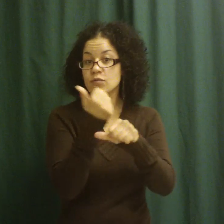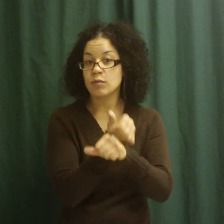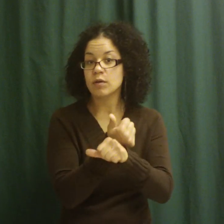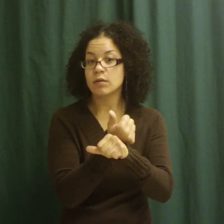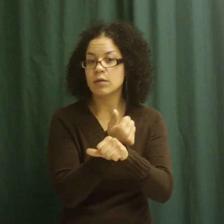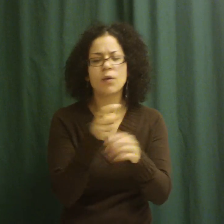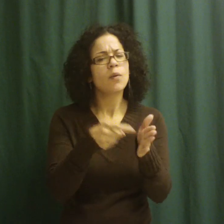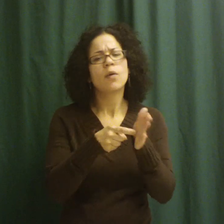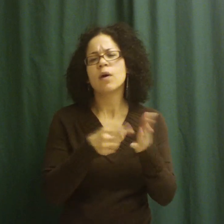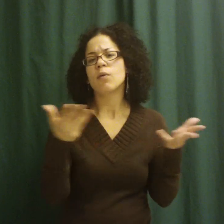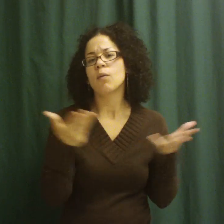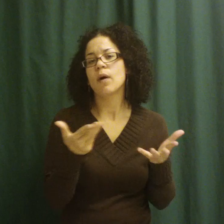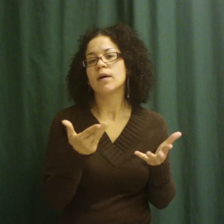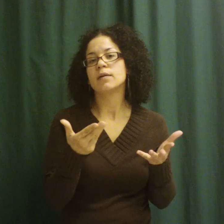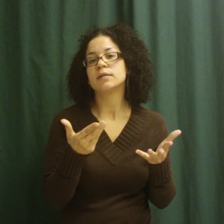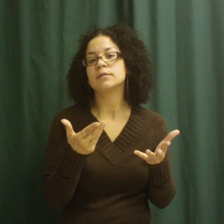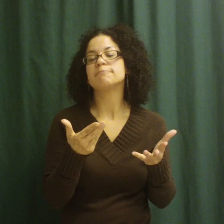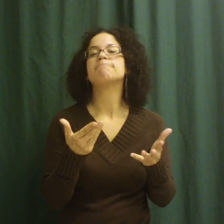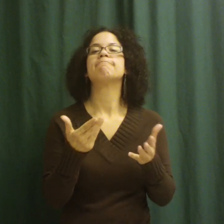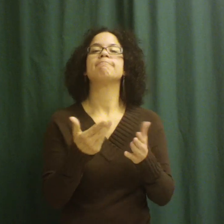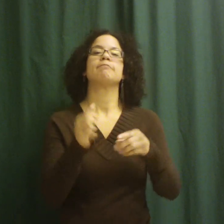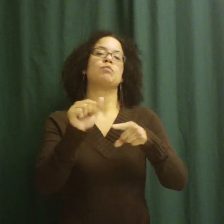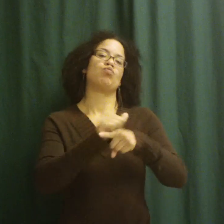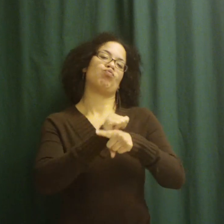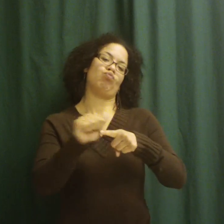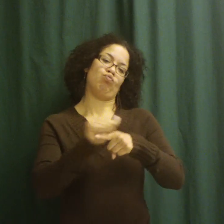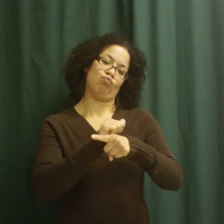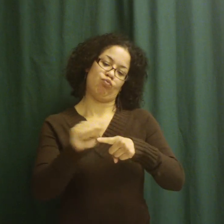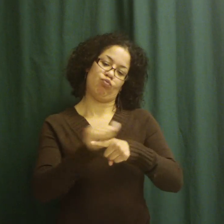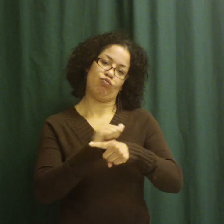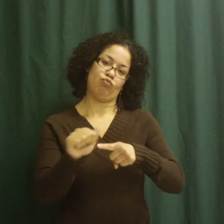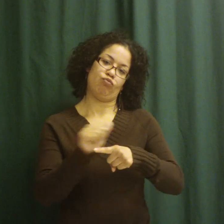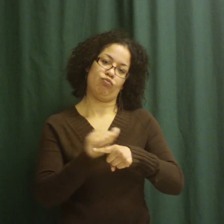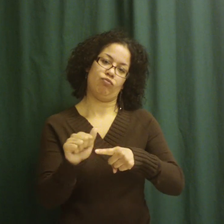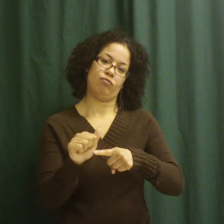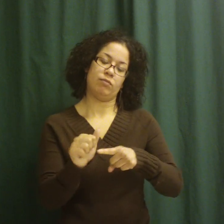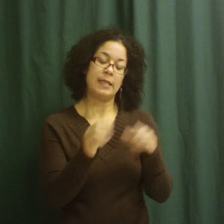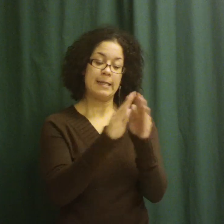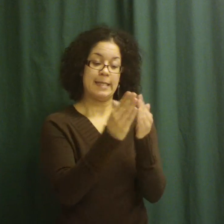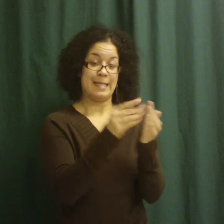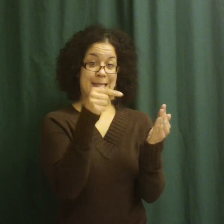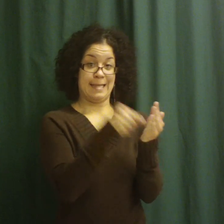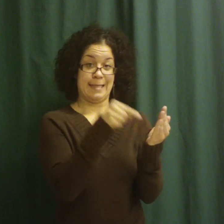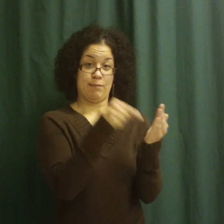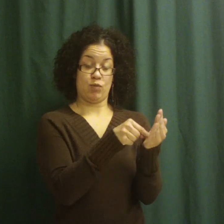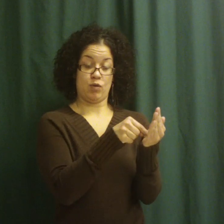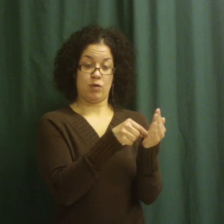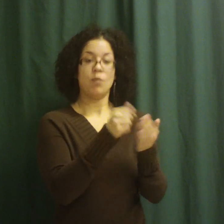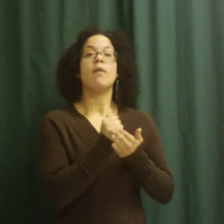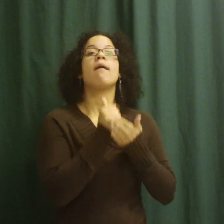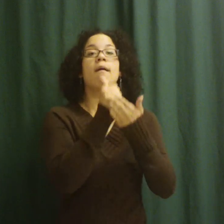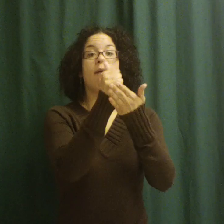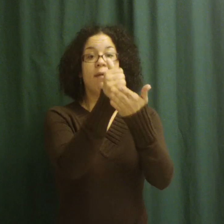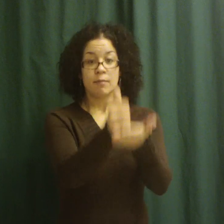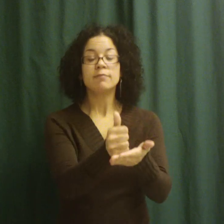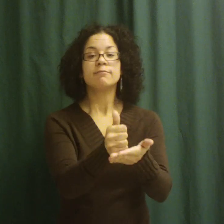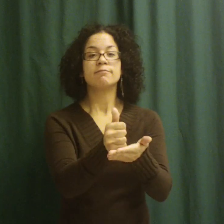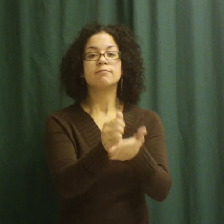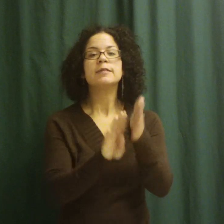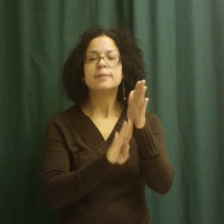you develop more skill. The answers to the exercises are included